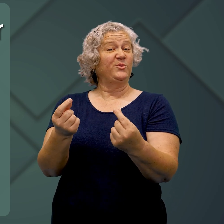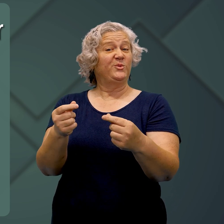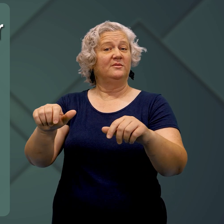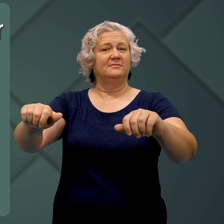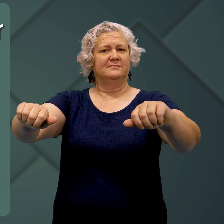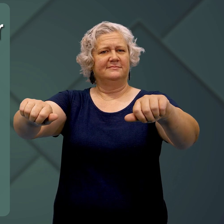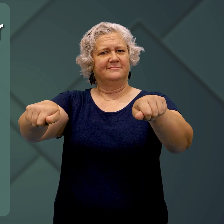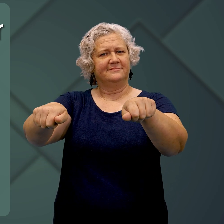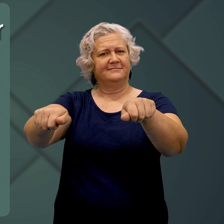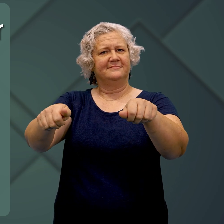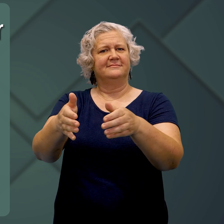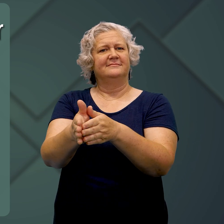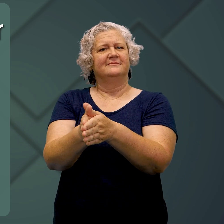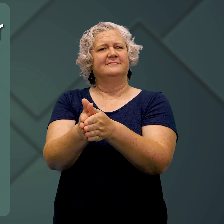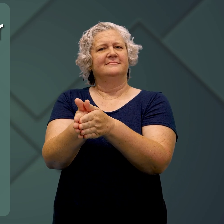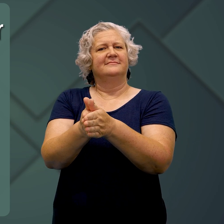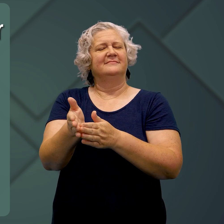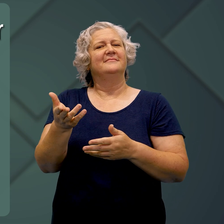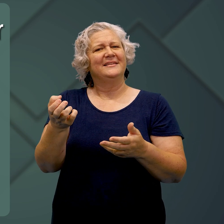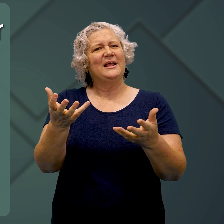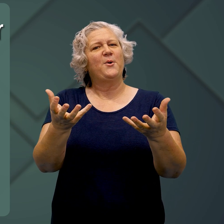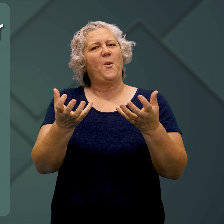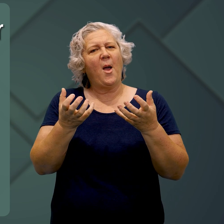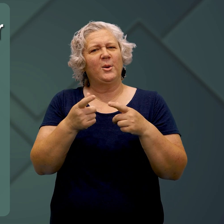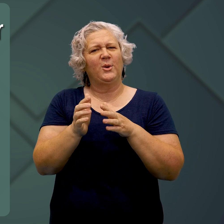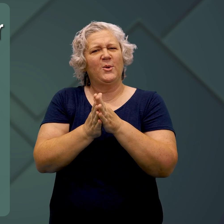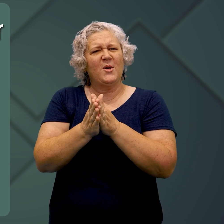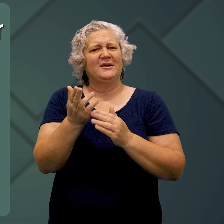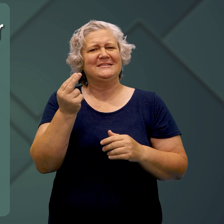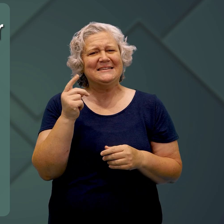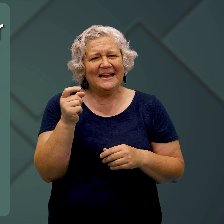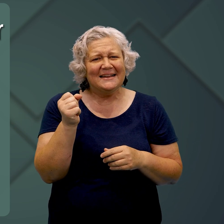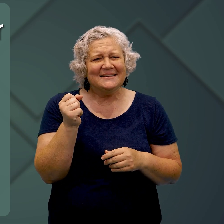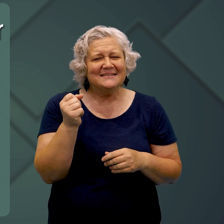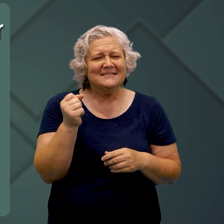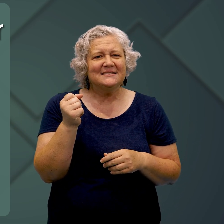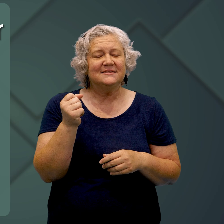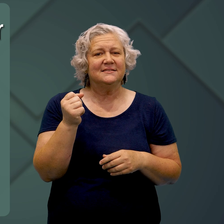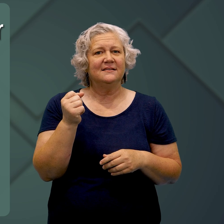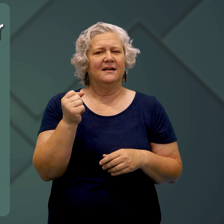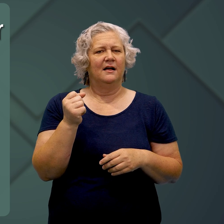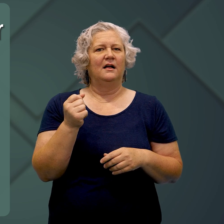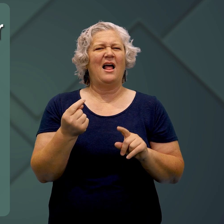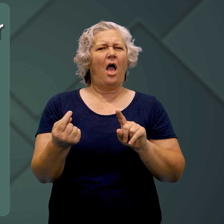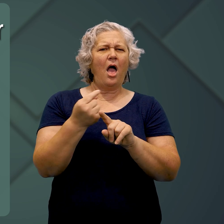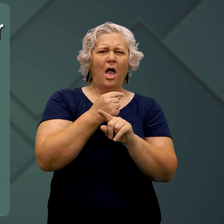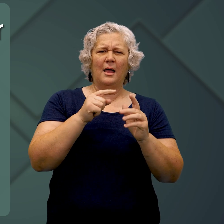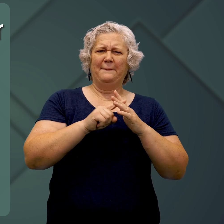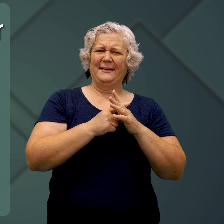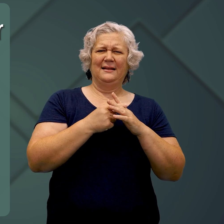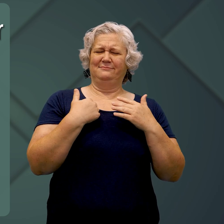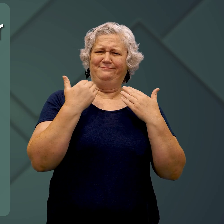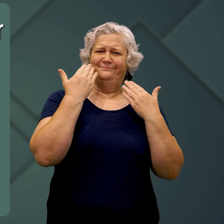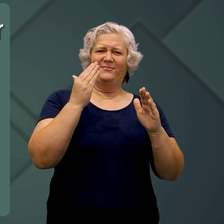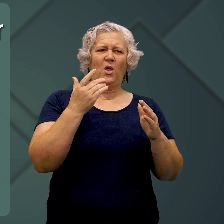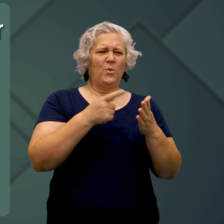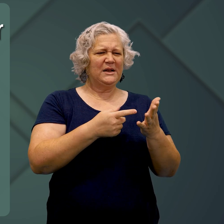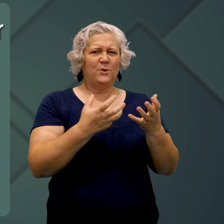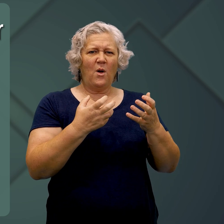relaxed. And then he turned on the water and washed his hands. And that's what he wanted to do. He wanted to wash his hands. At the beginning of this interaction,